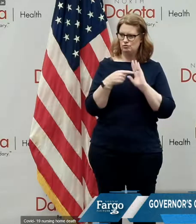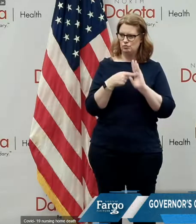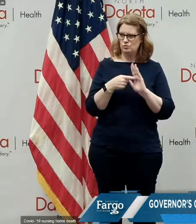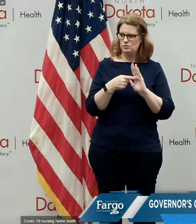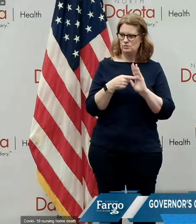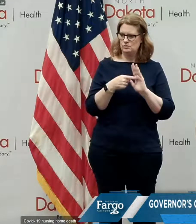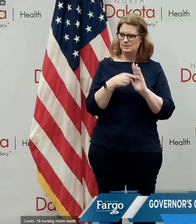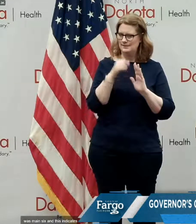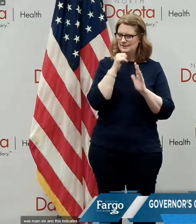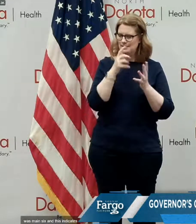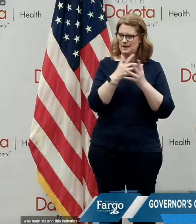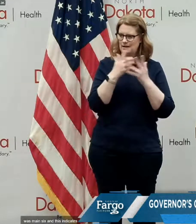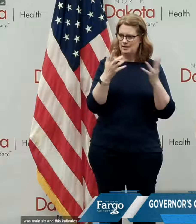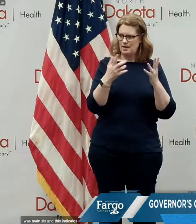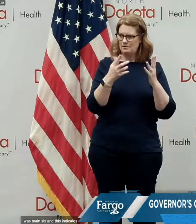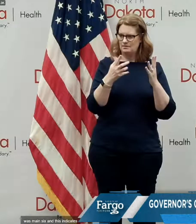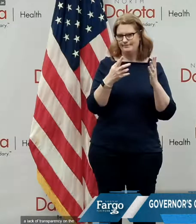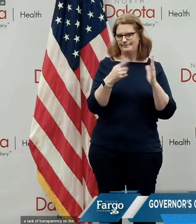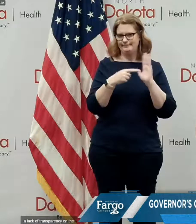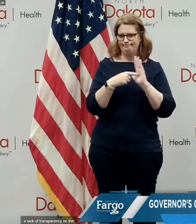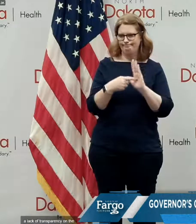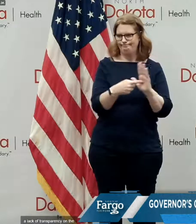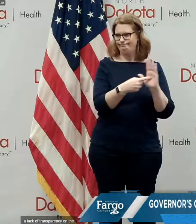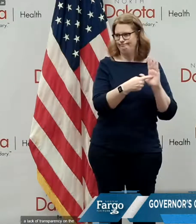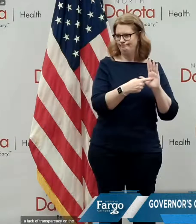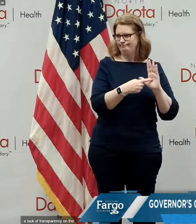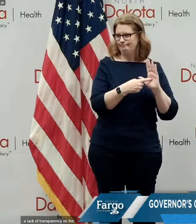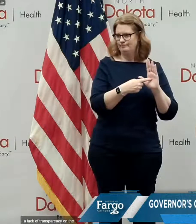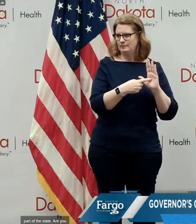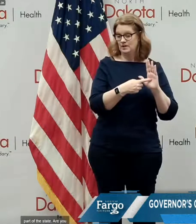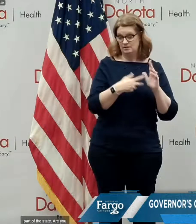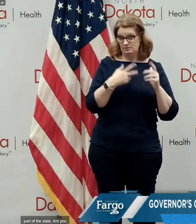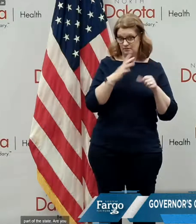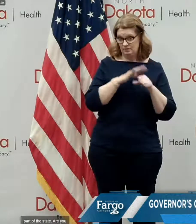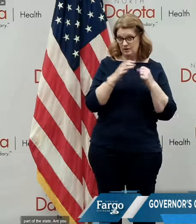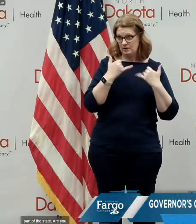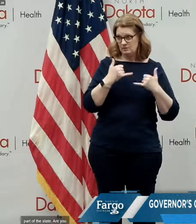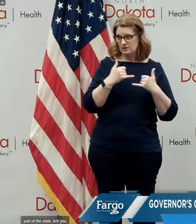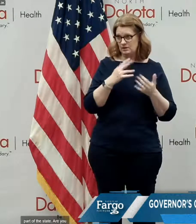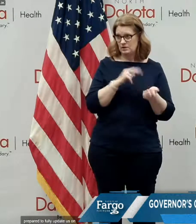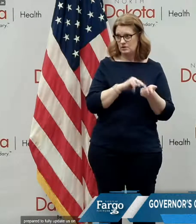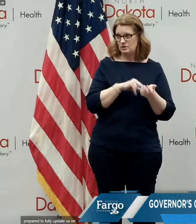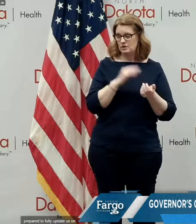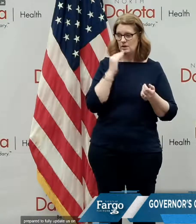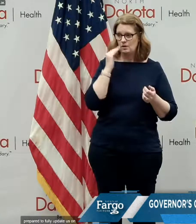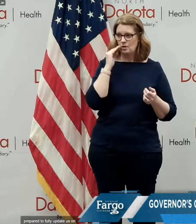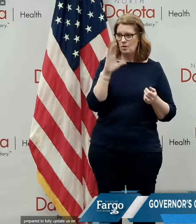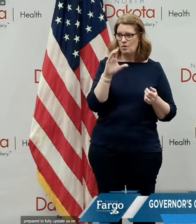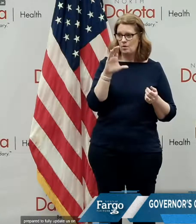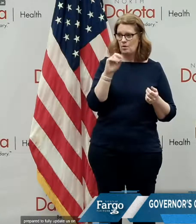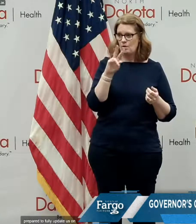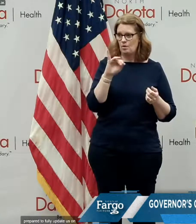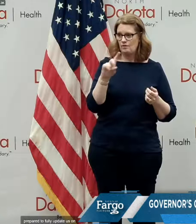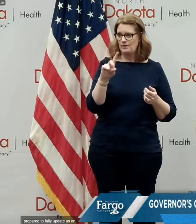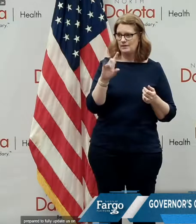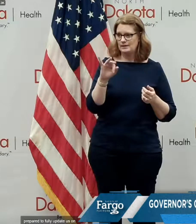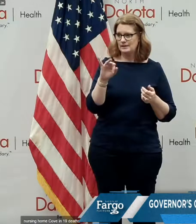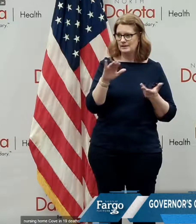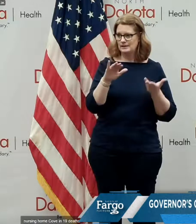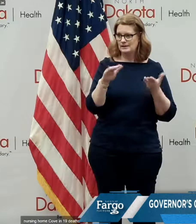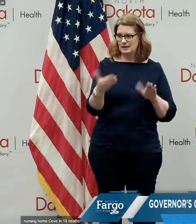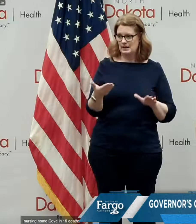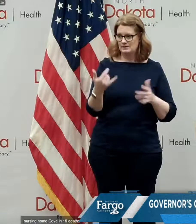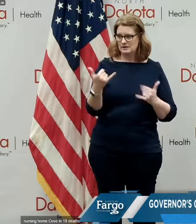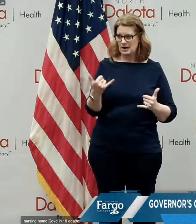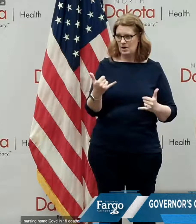of transparency on the part of the state. Are you prepared to fully update us on nursing home COVID-19 deaths now in the interest of